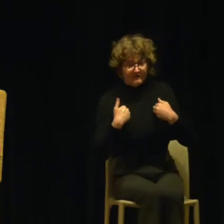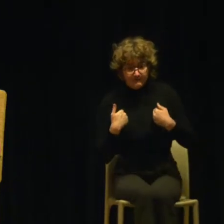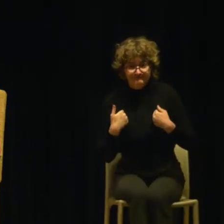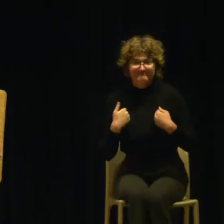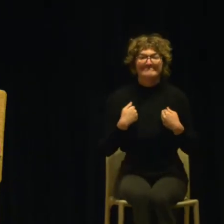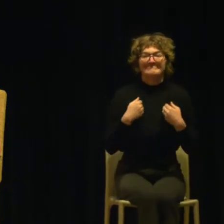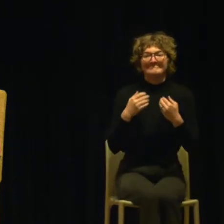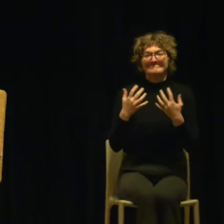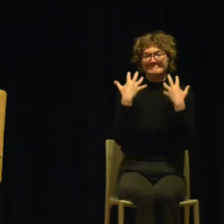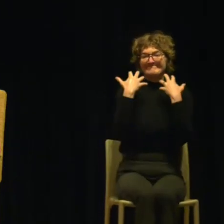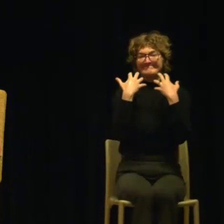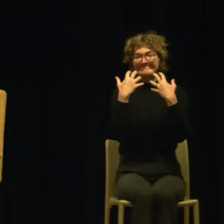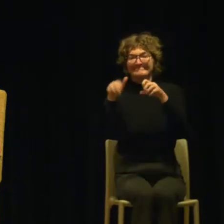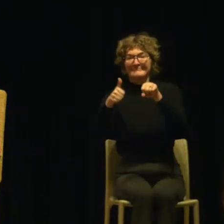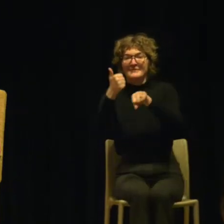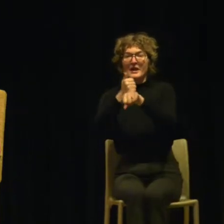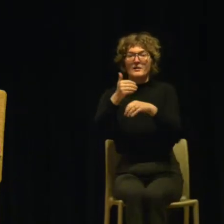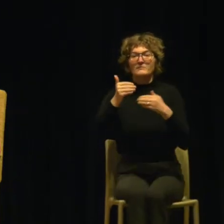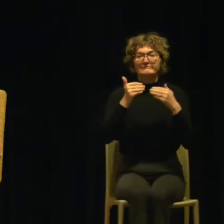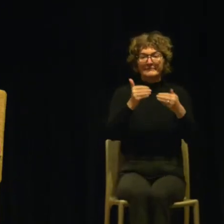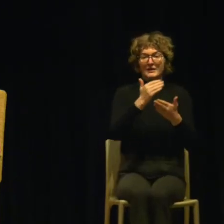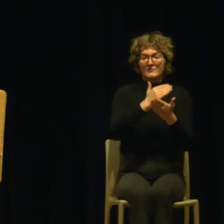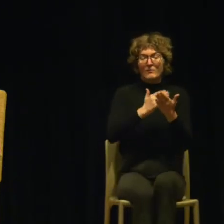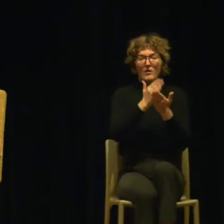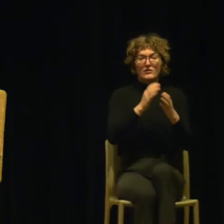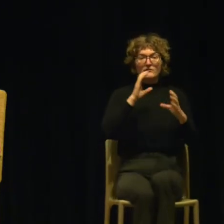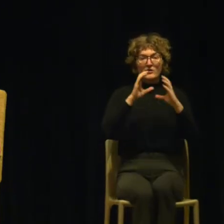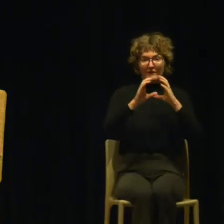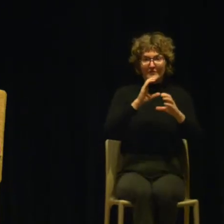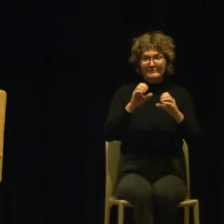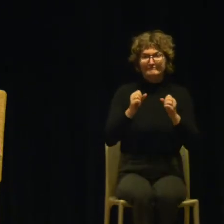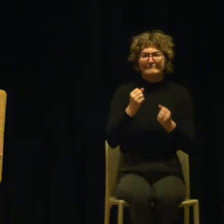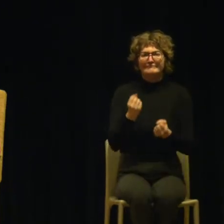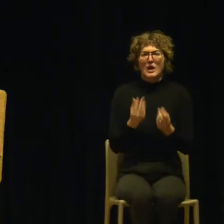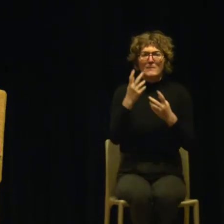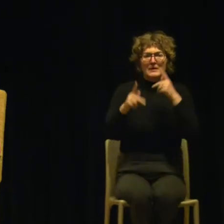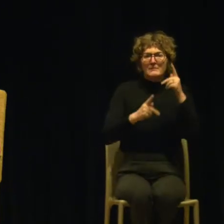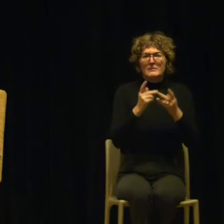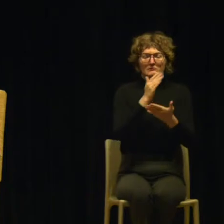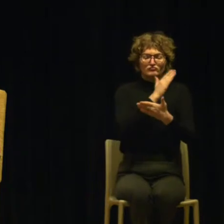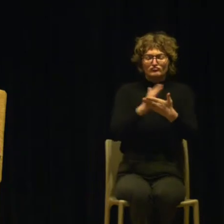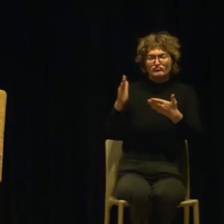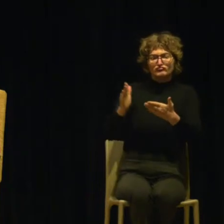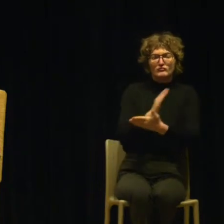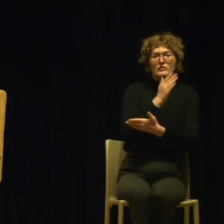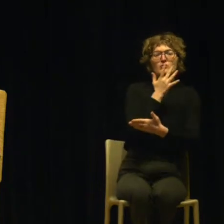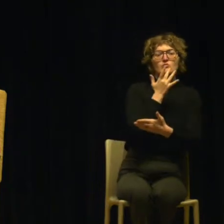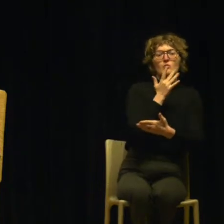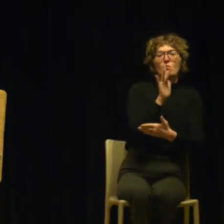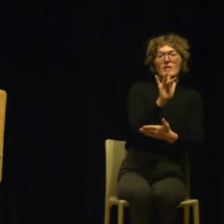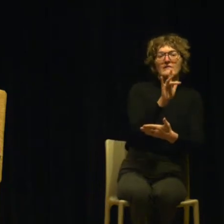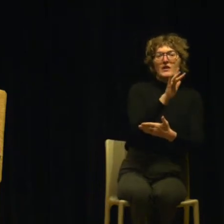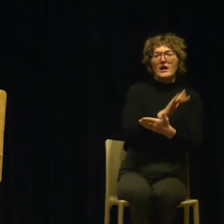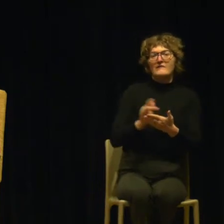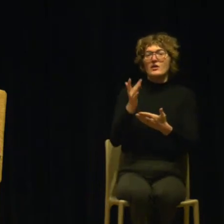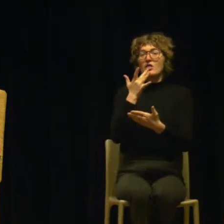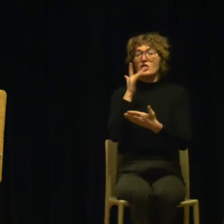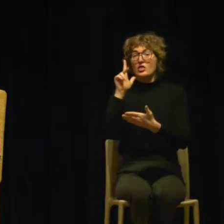this next part of the conversation. How many people here are between the ages of 25 and